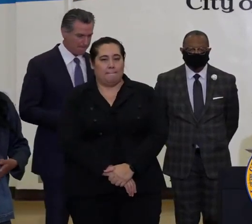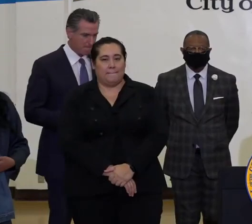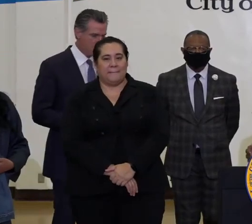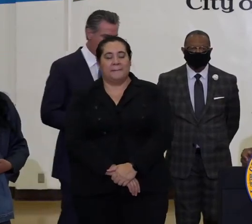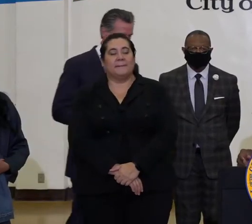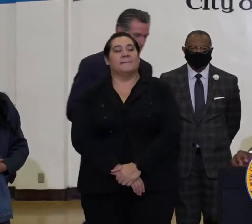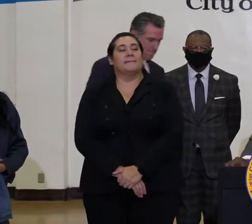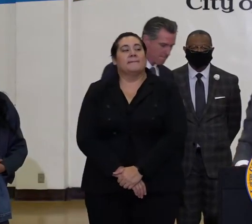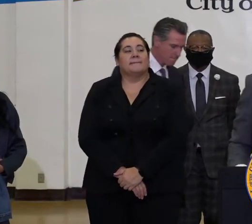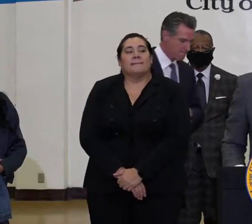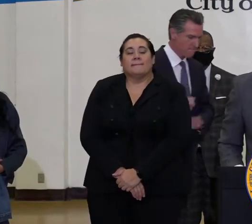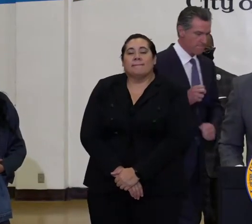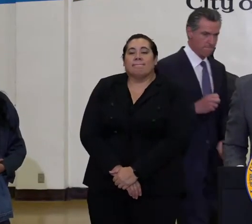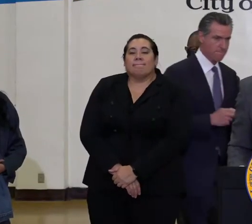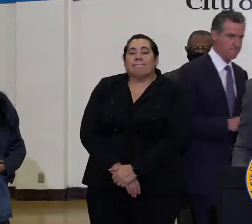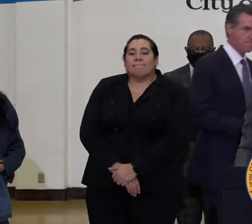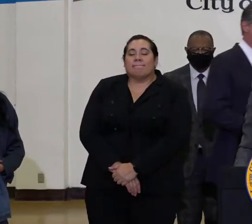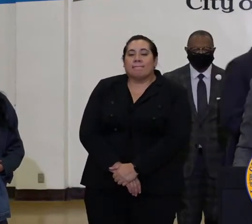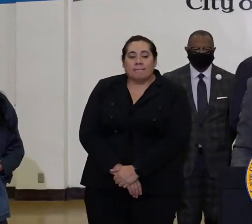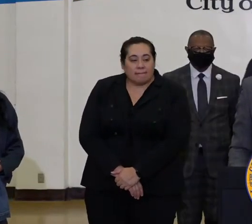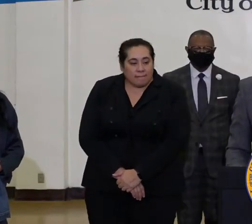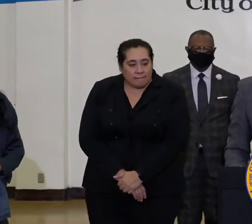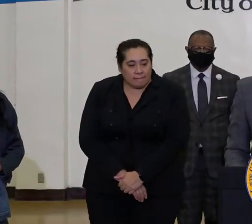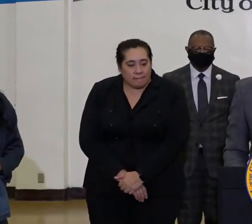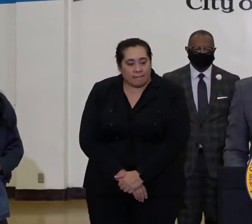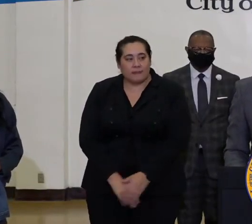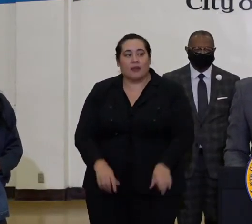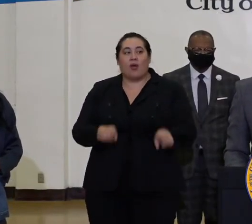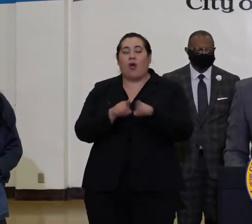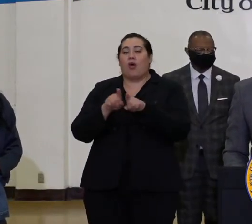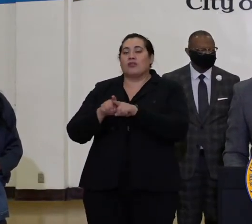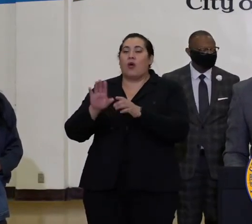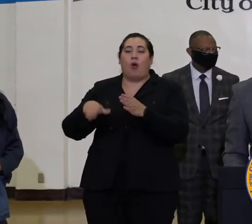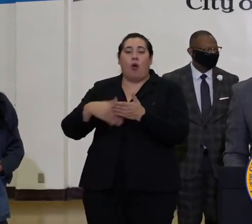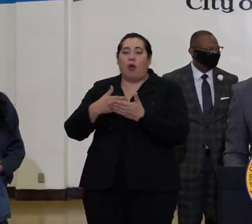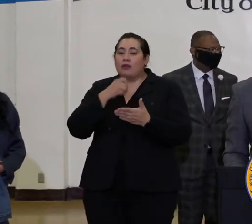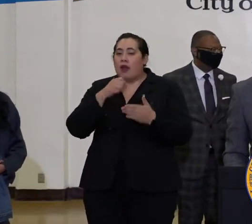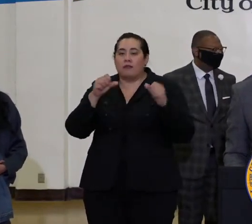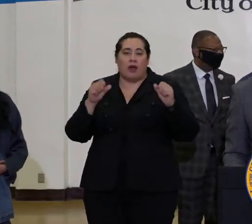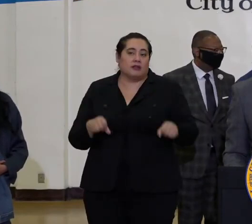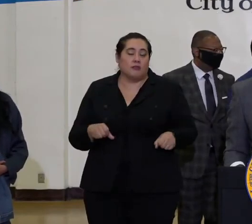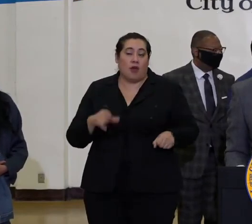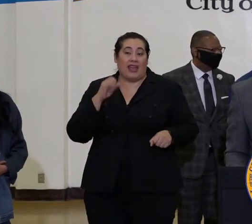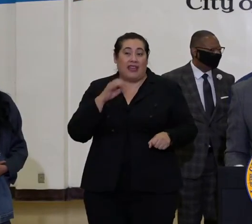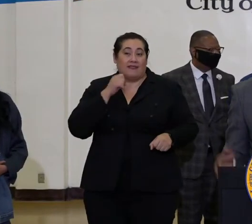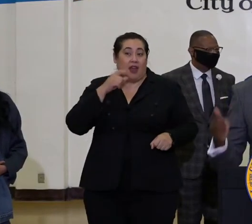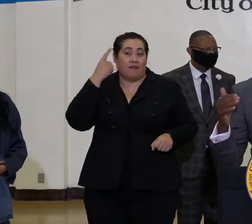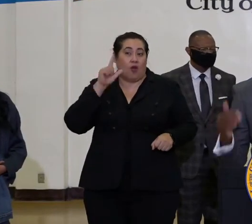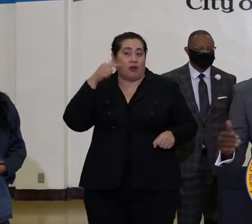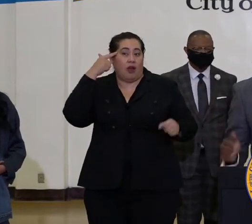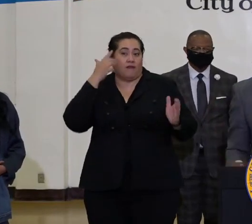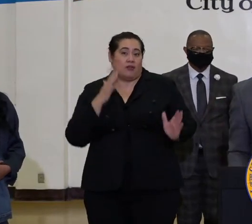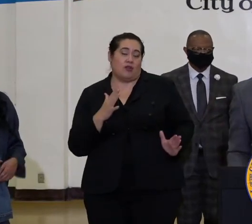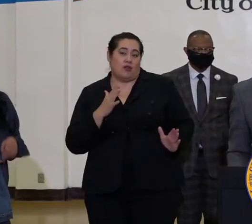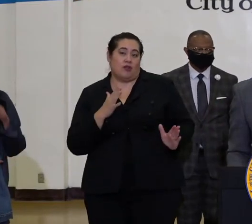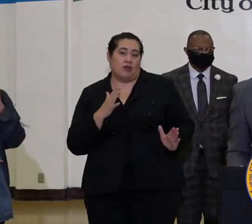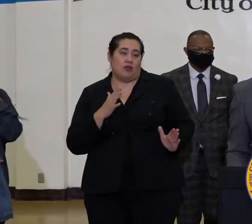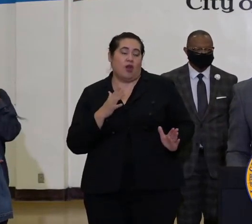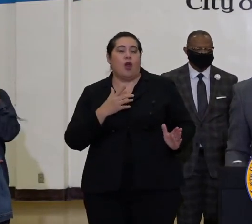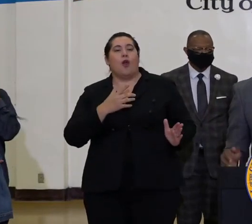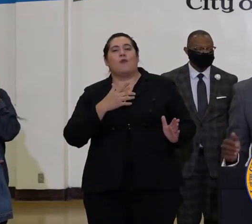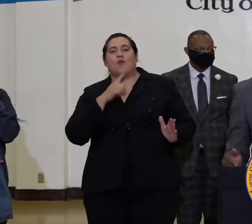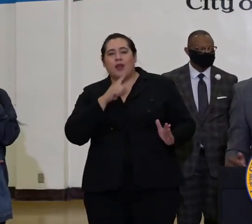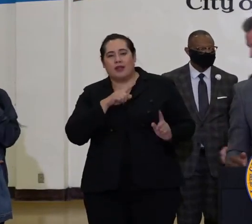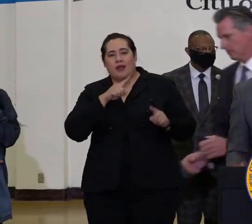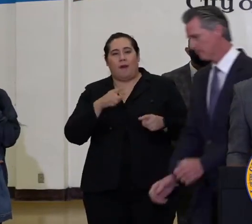And without further ado, this would not be possible if it wasn't for our governor agreeing to come here